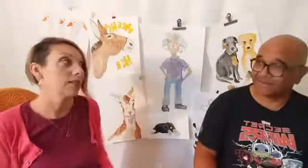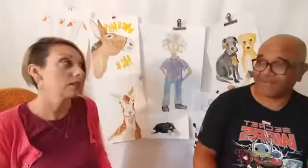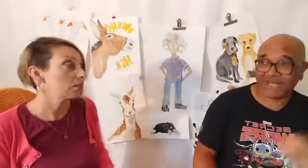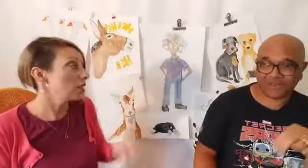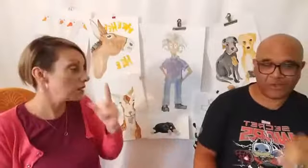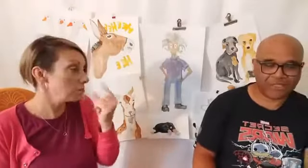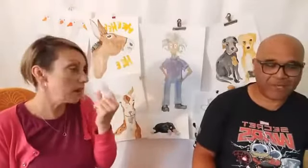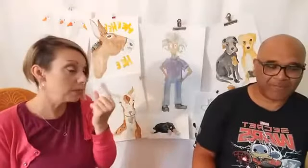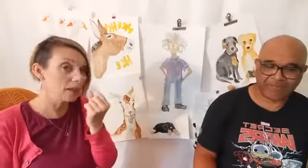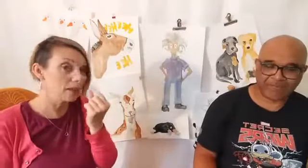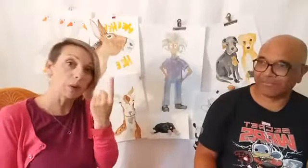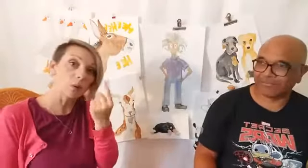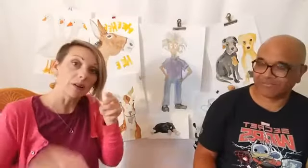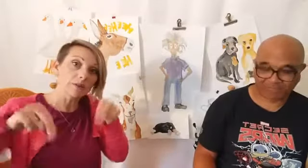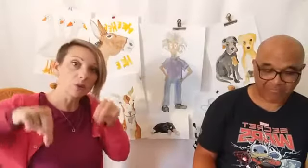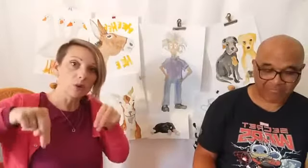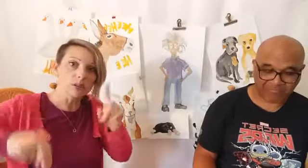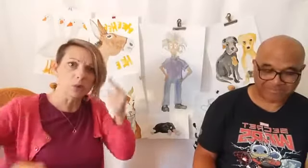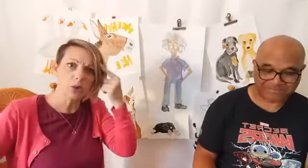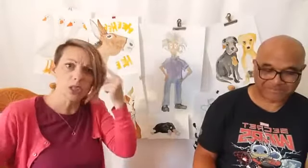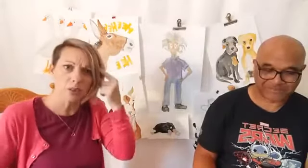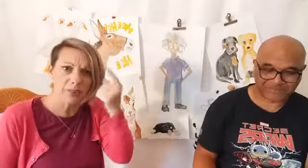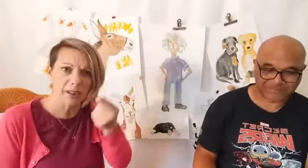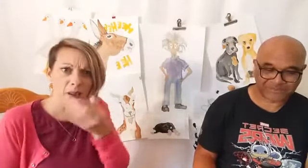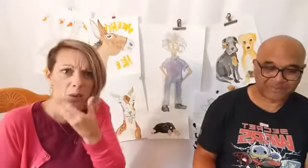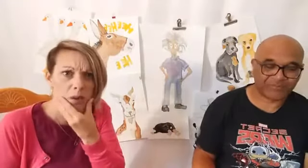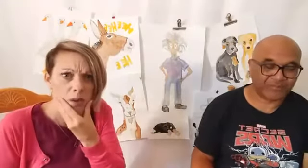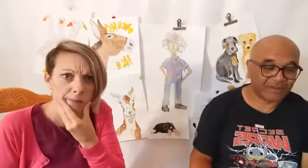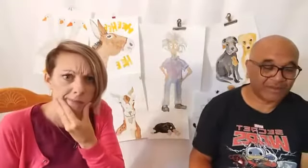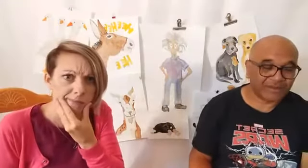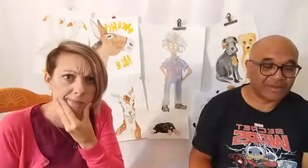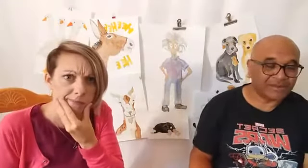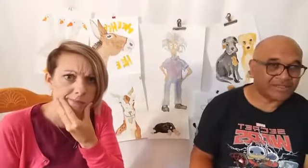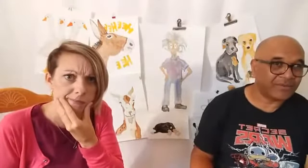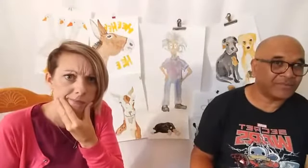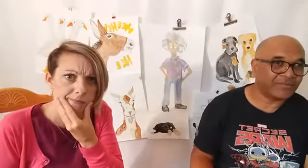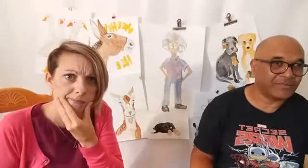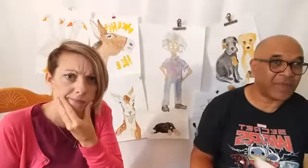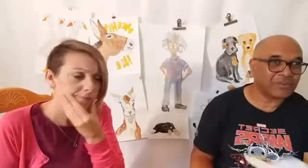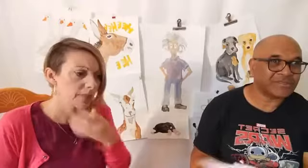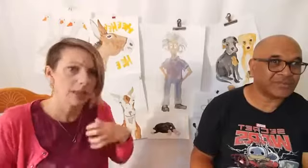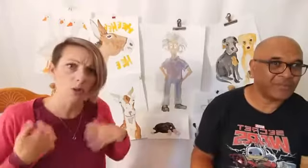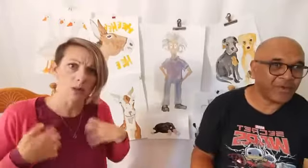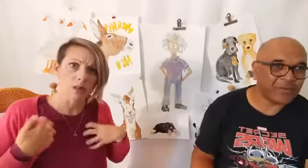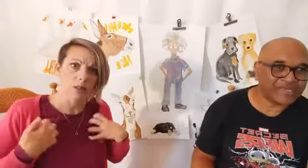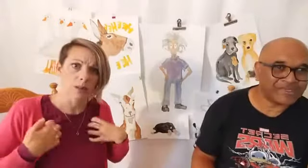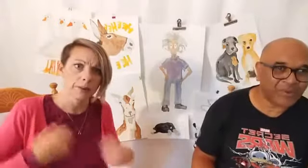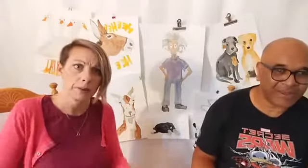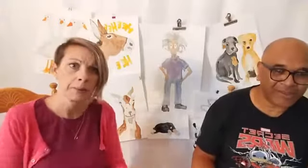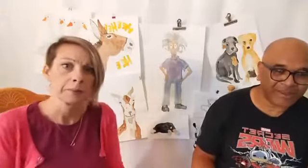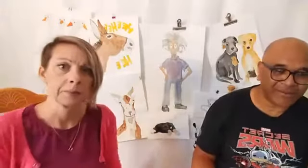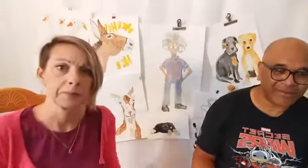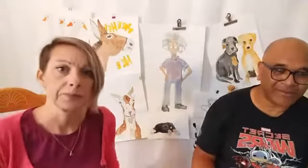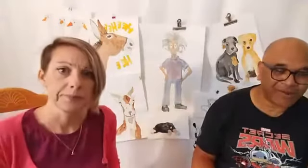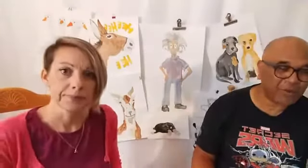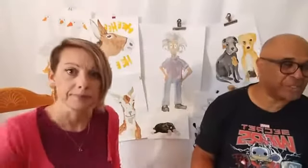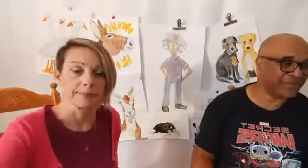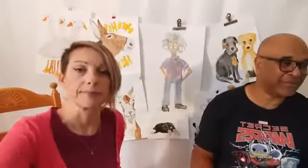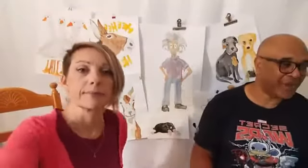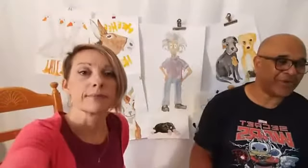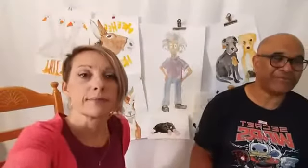Oh, a so dog, yeah. maybe it could be one of the dogs then. What do you think? So, That was Pyweasel and the